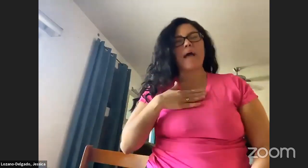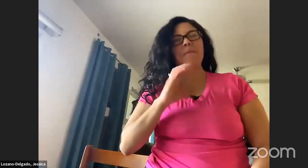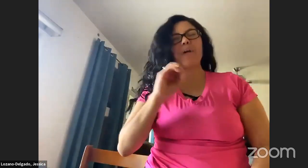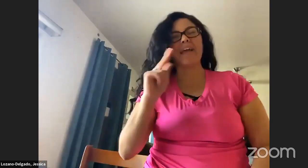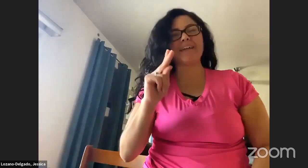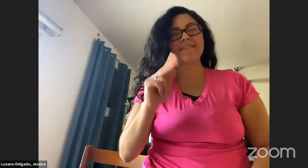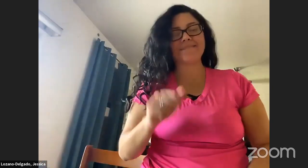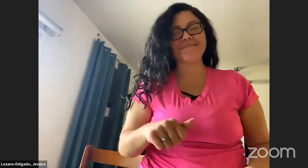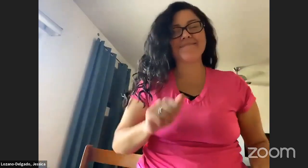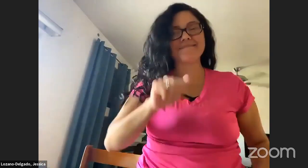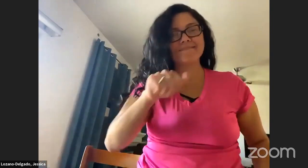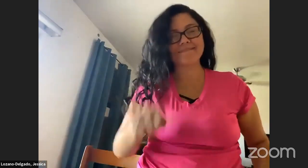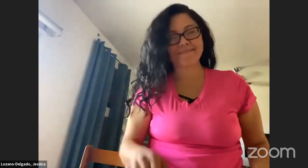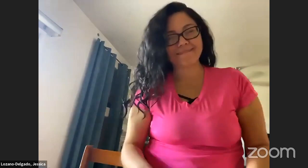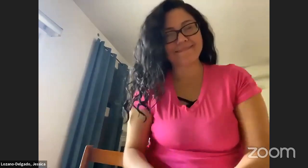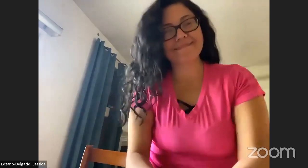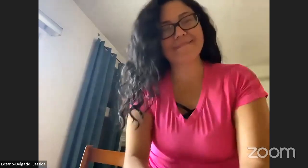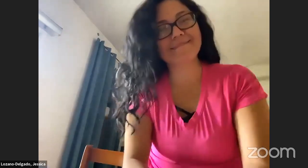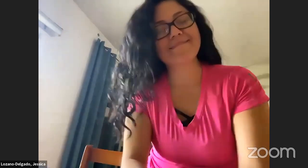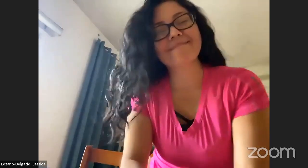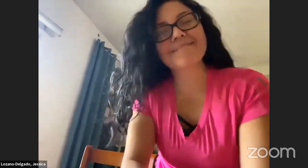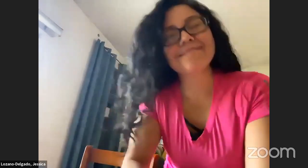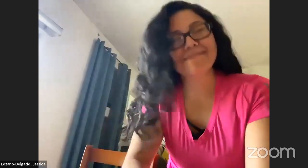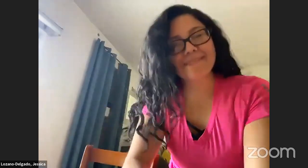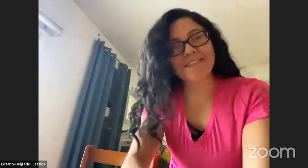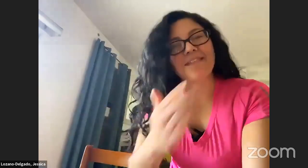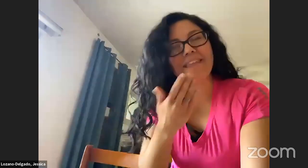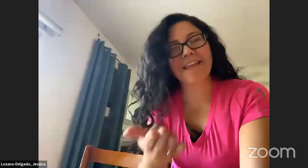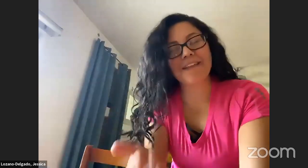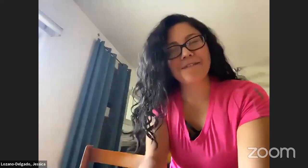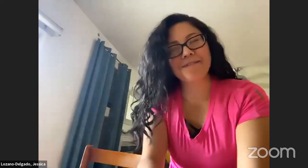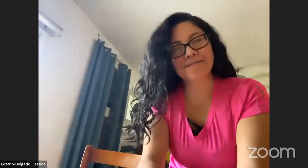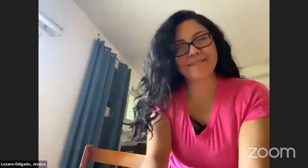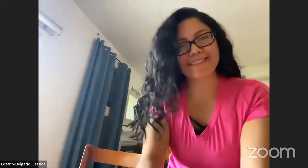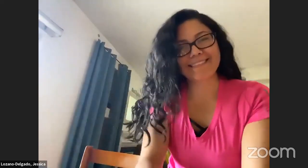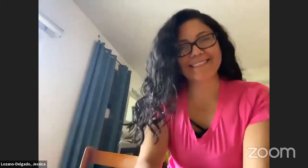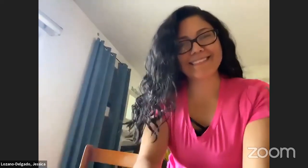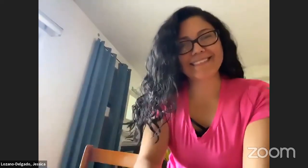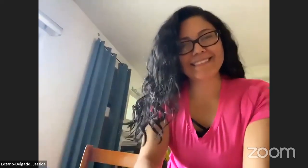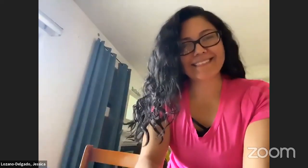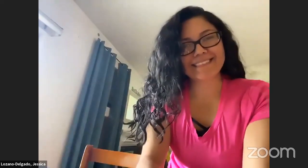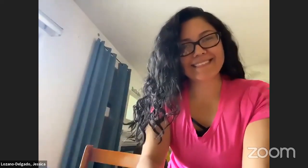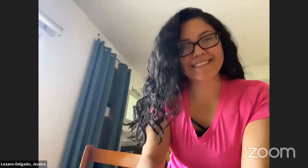I'm okay. But I'm okay. Thank you. Thank you.